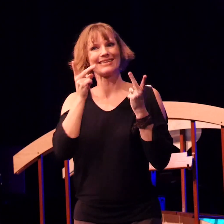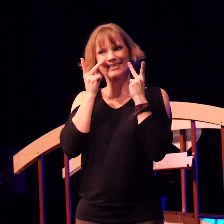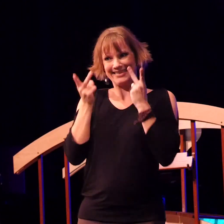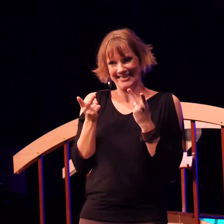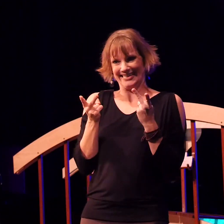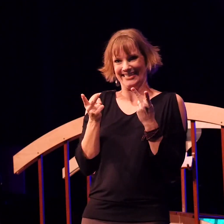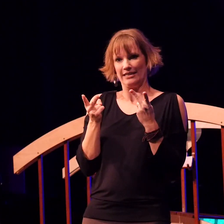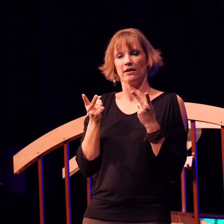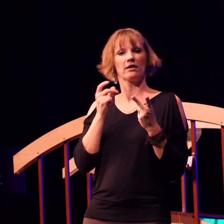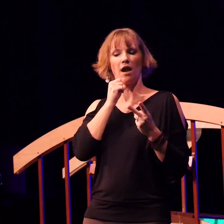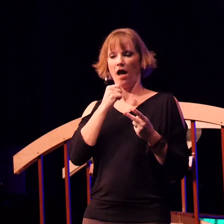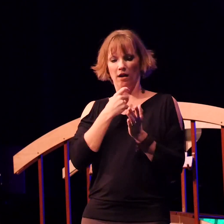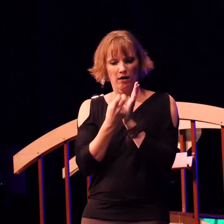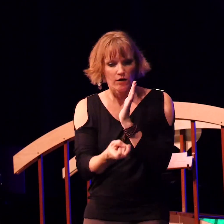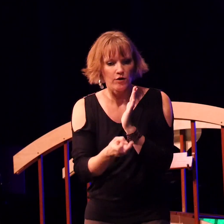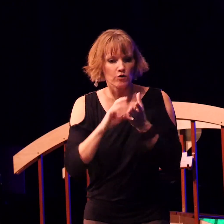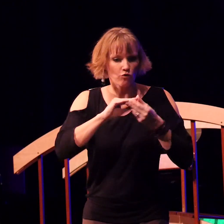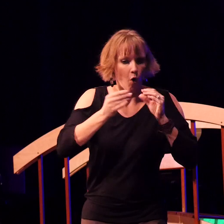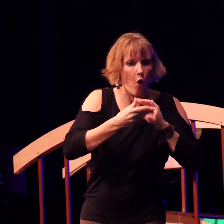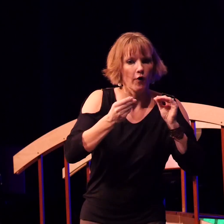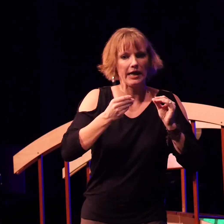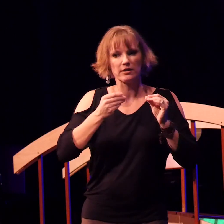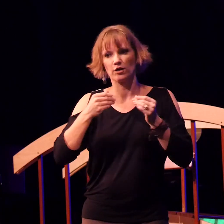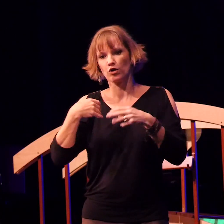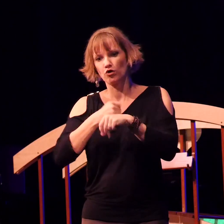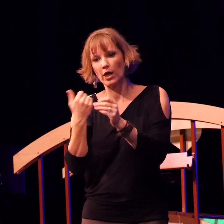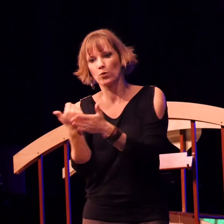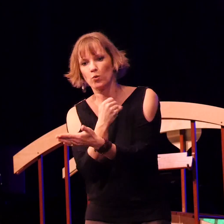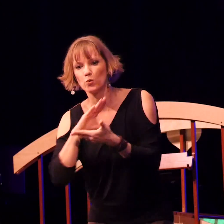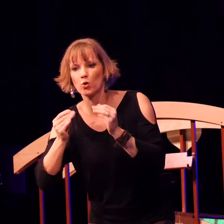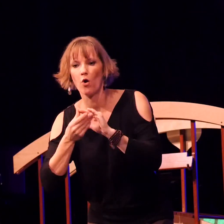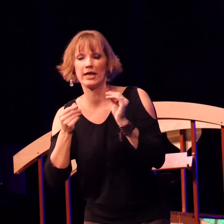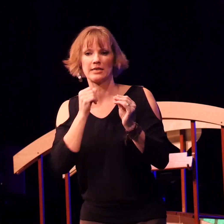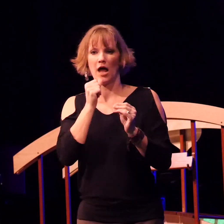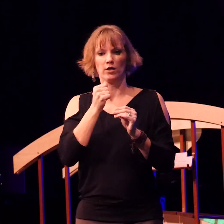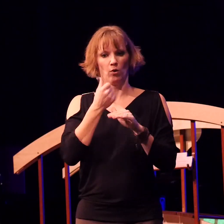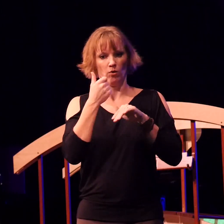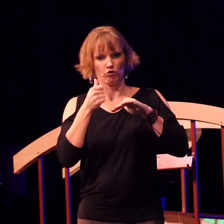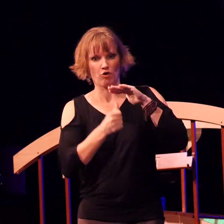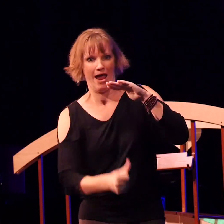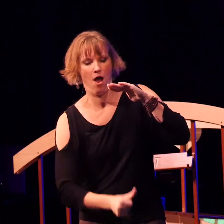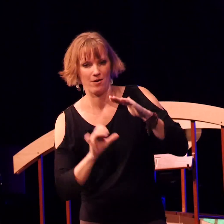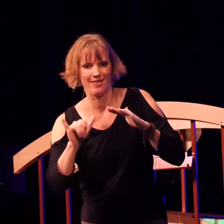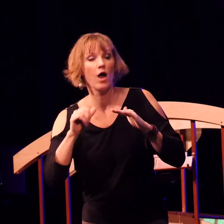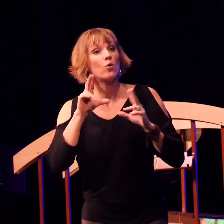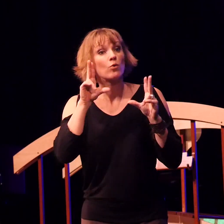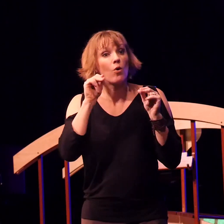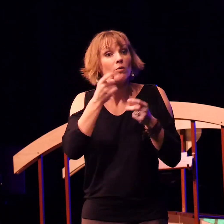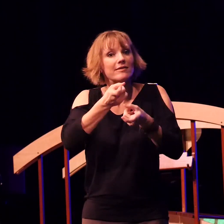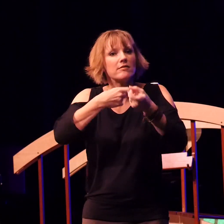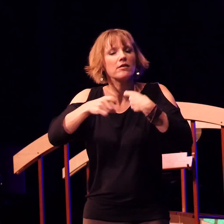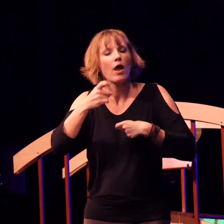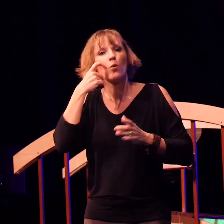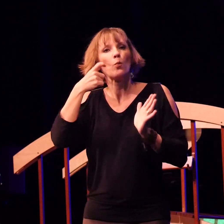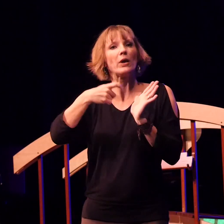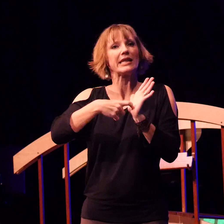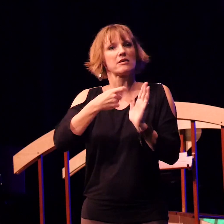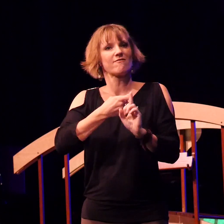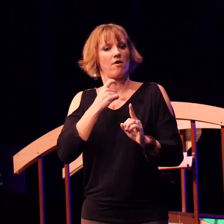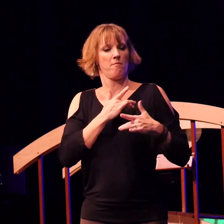drug into the stories or create new stories about it, not to sink in it, but to stand witness to it from a place of